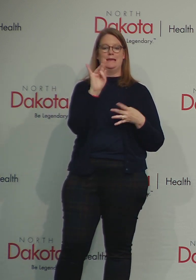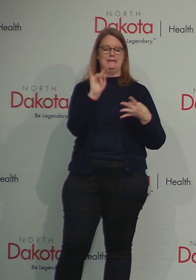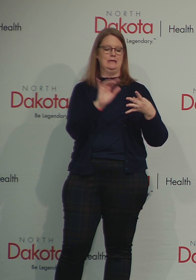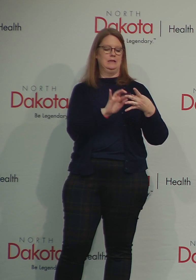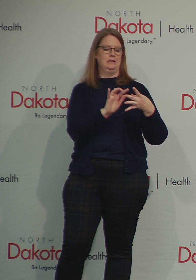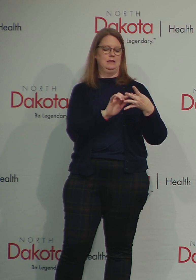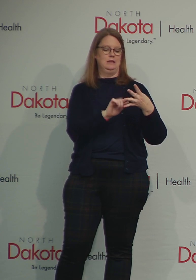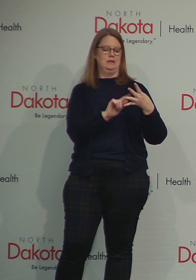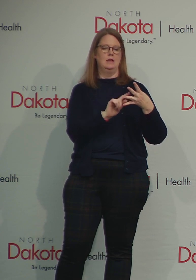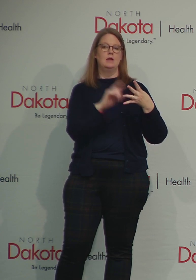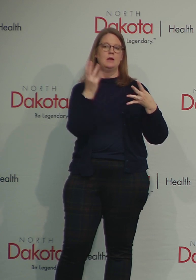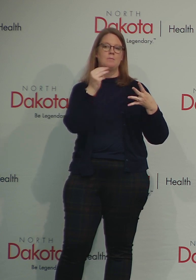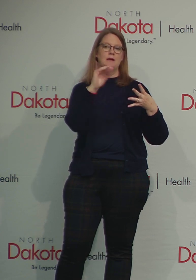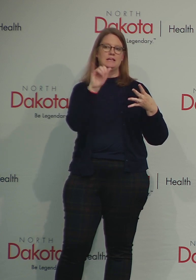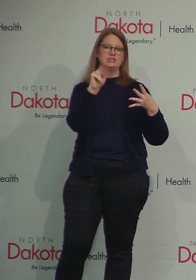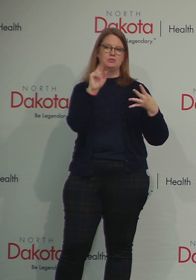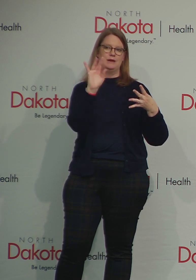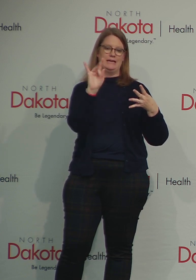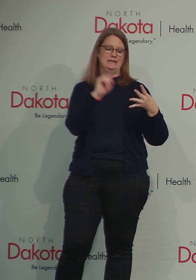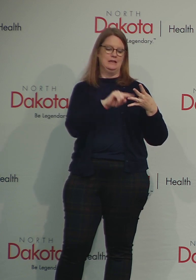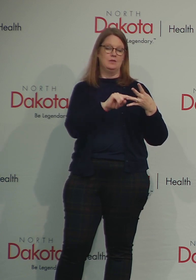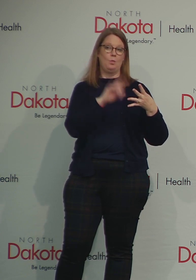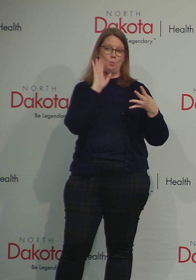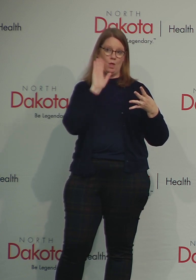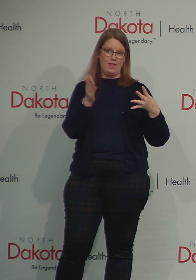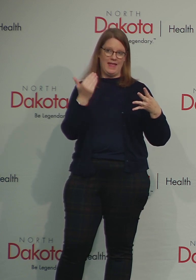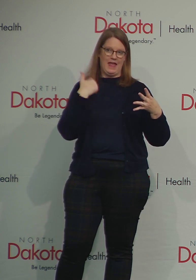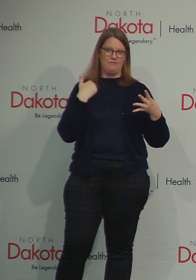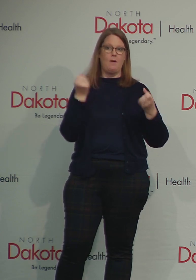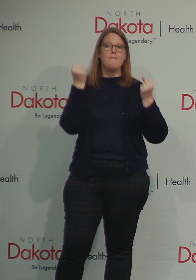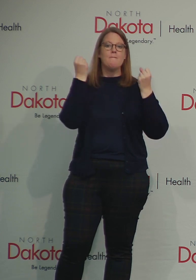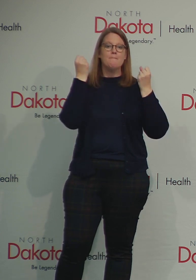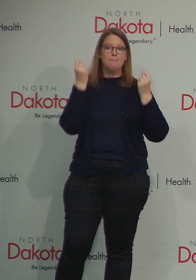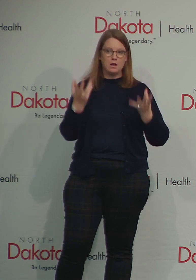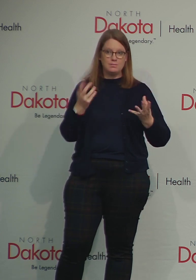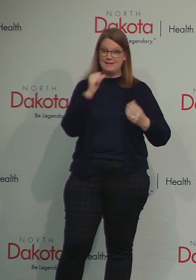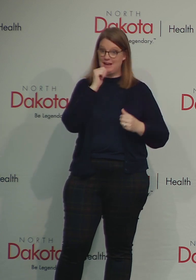Monday, January 18th, we will have received multiple, not